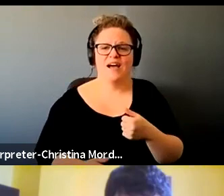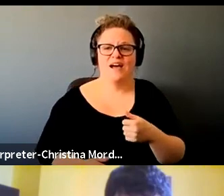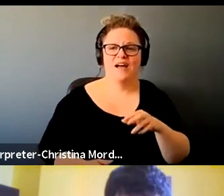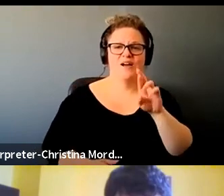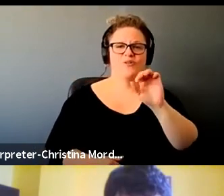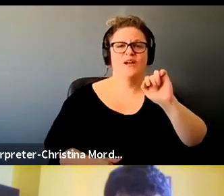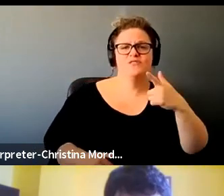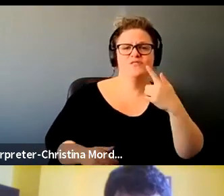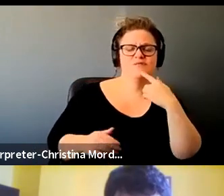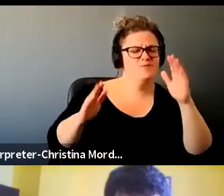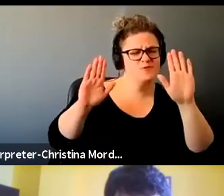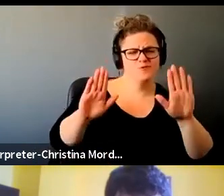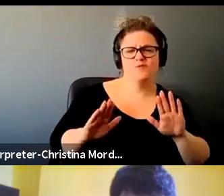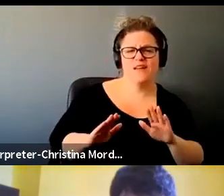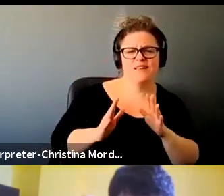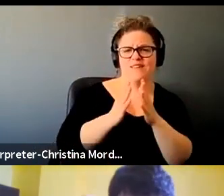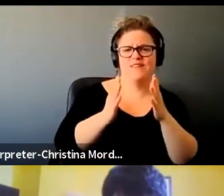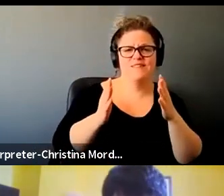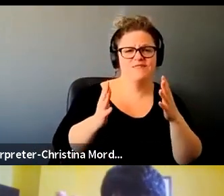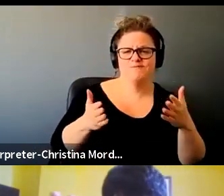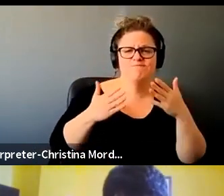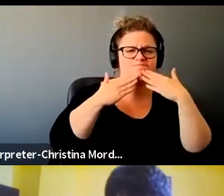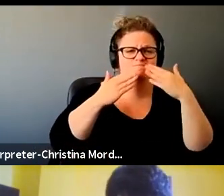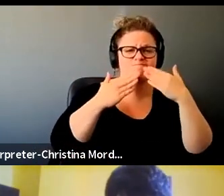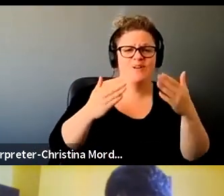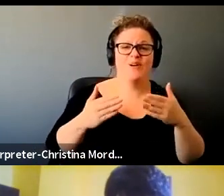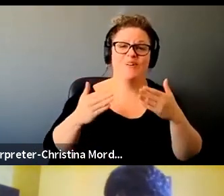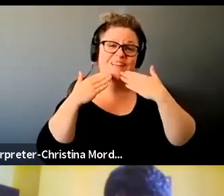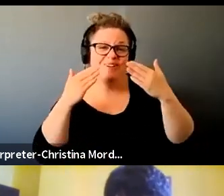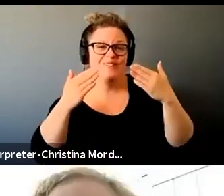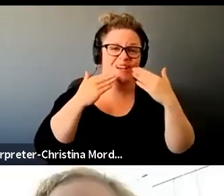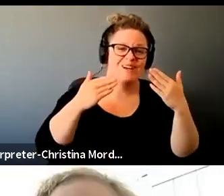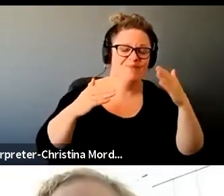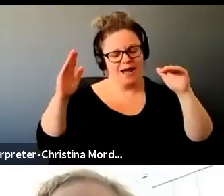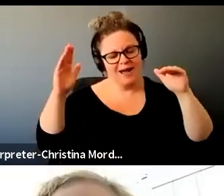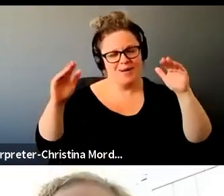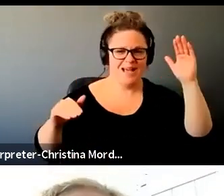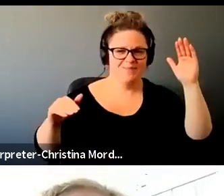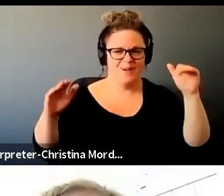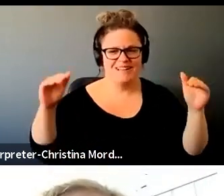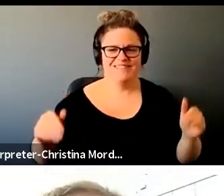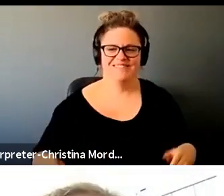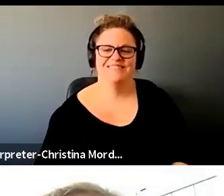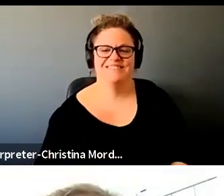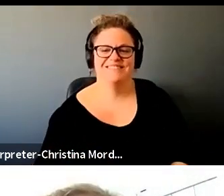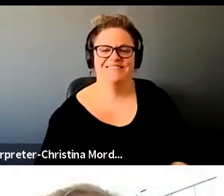Great, thank you all. Thank you. Thank bye-bye. you. Bye. Bye, everybody.